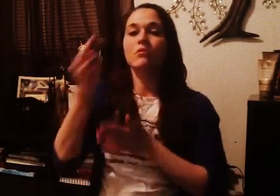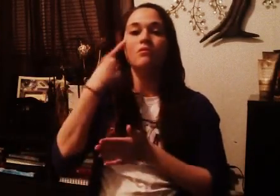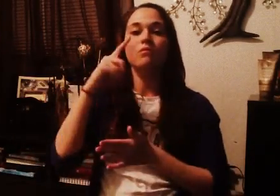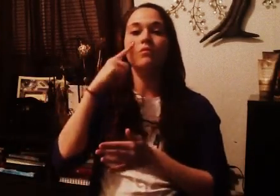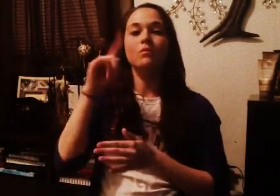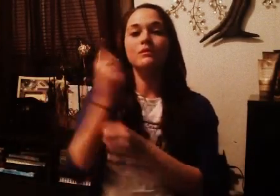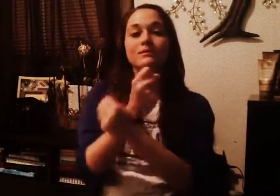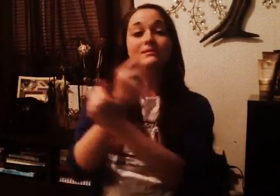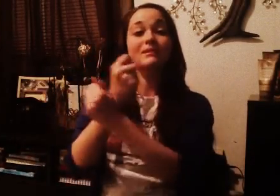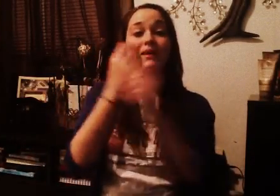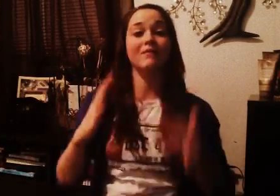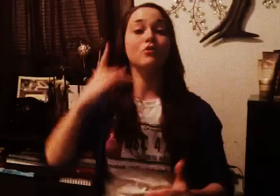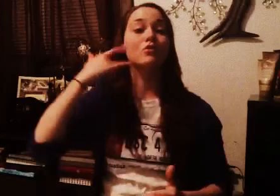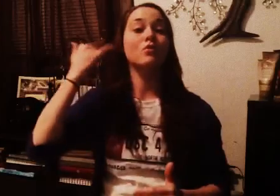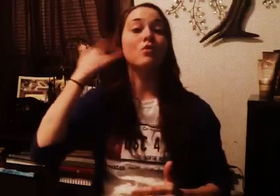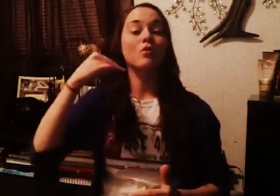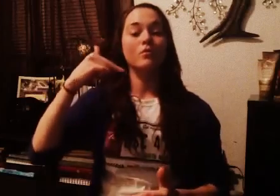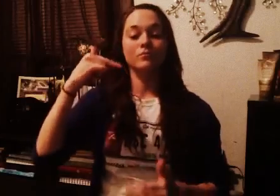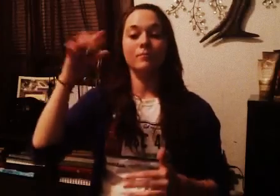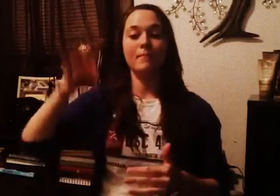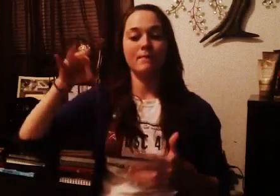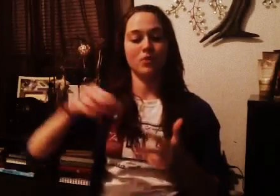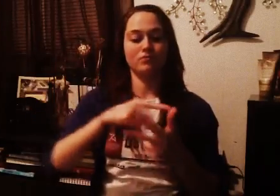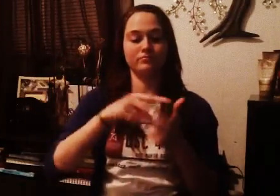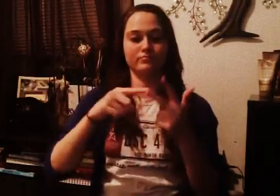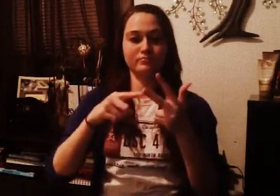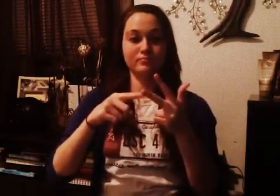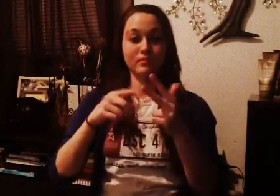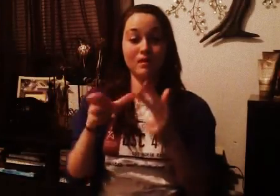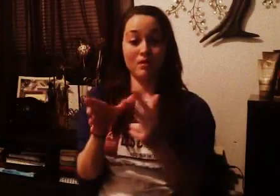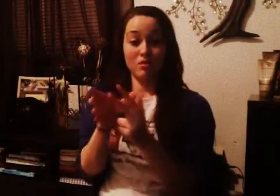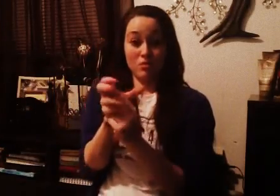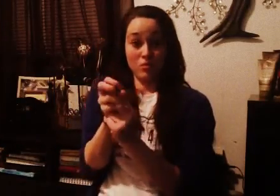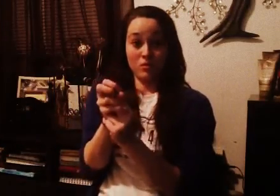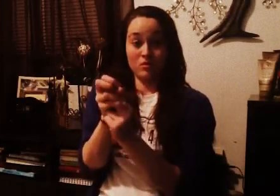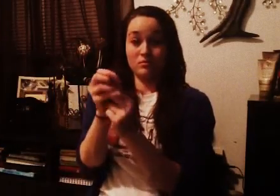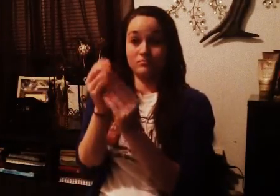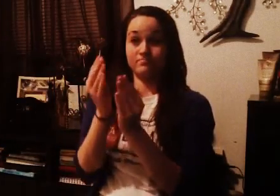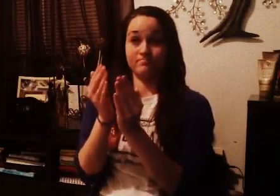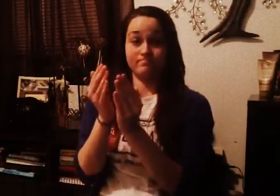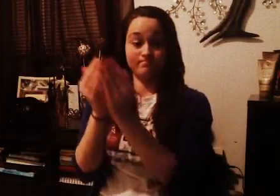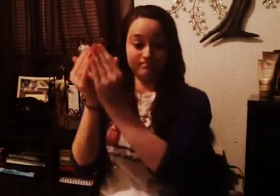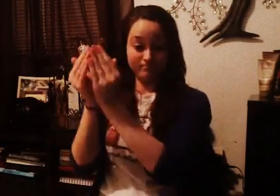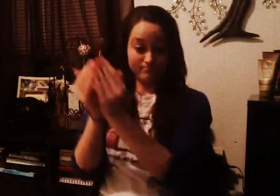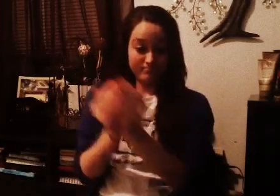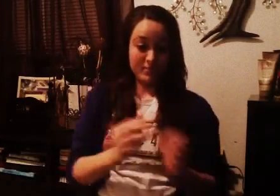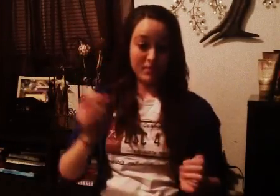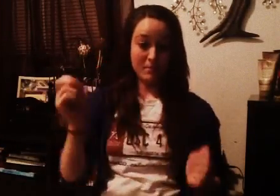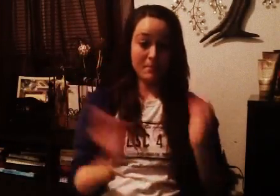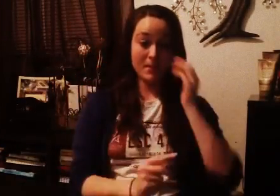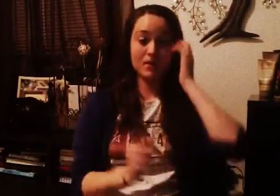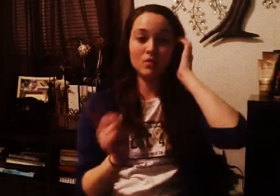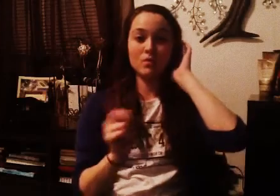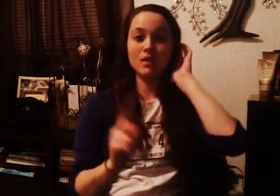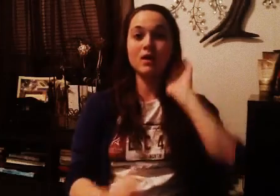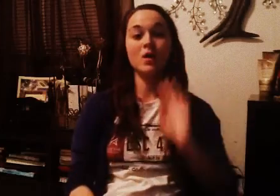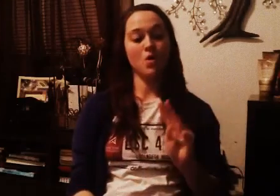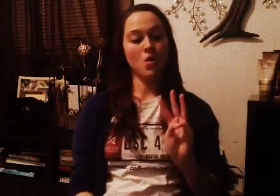other African trade goods were then shipped to the West Indies, where they were traded for molasses and sugar. The